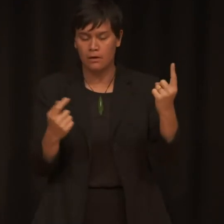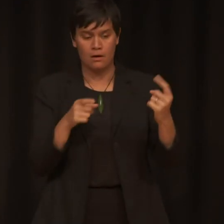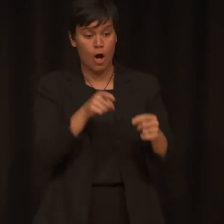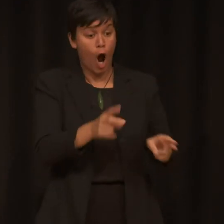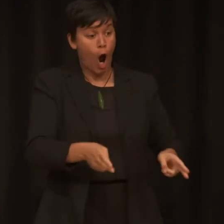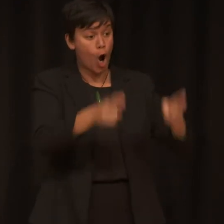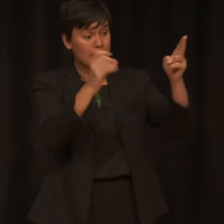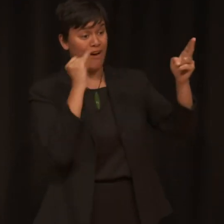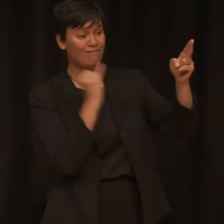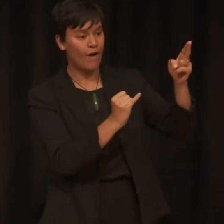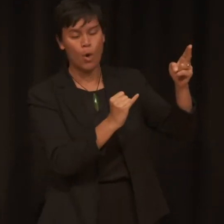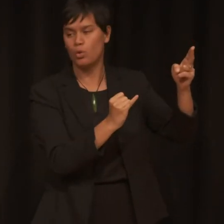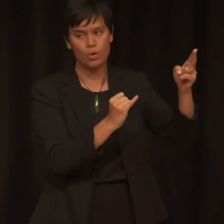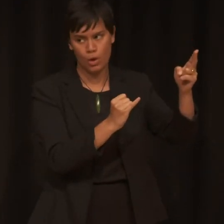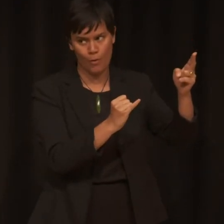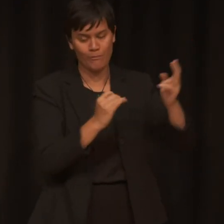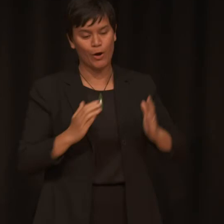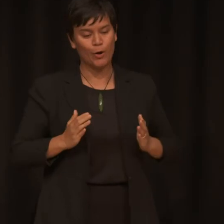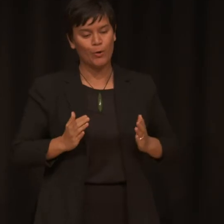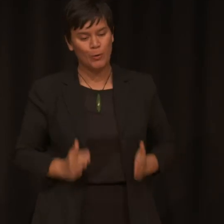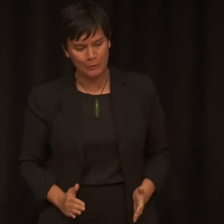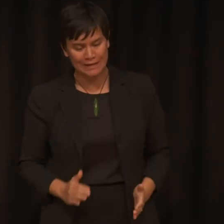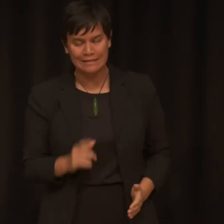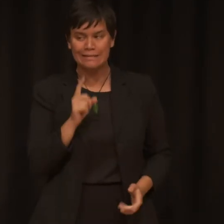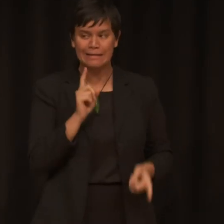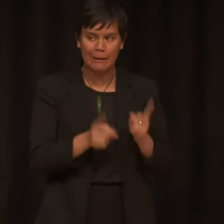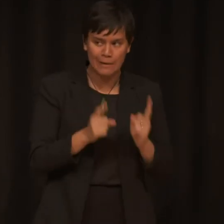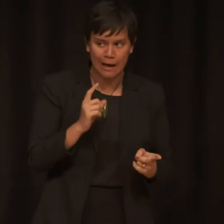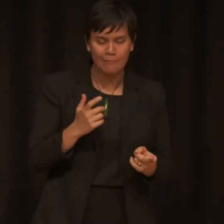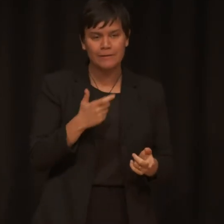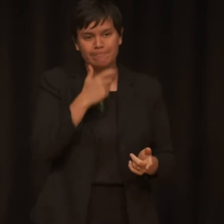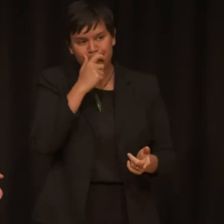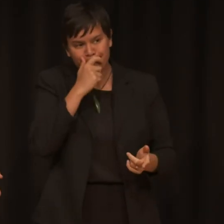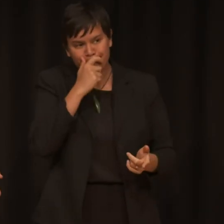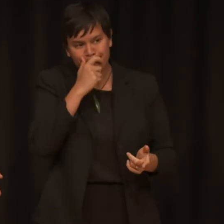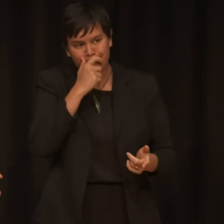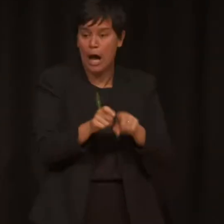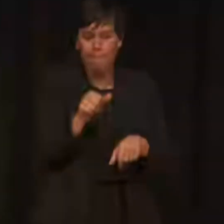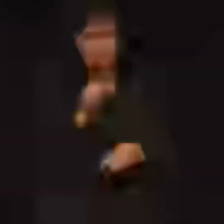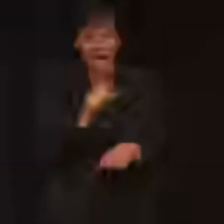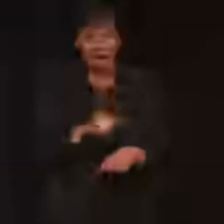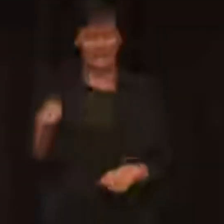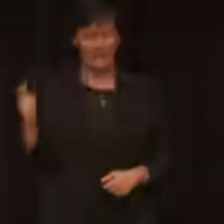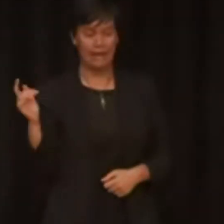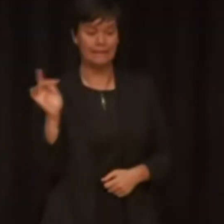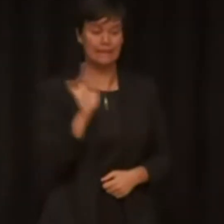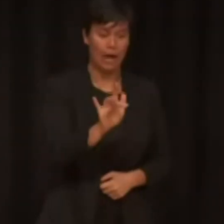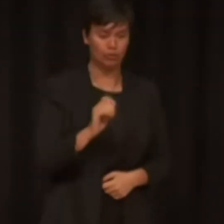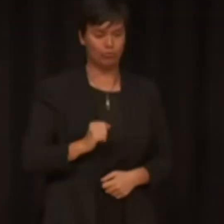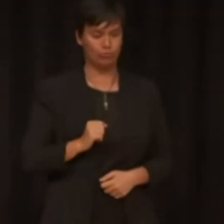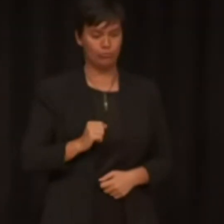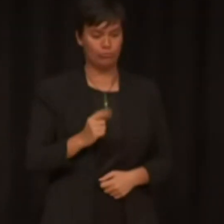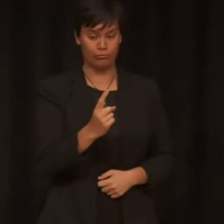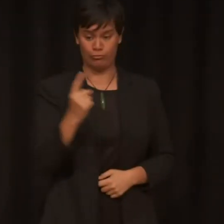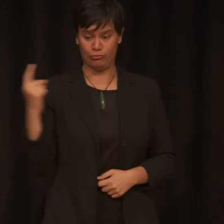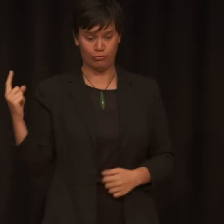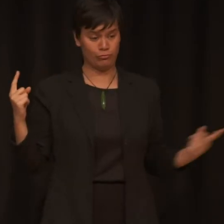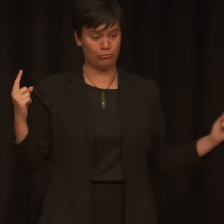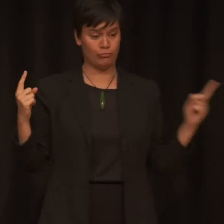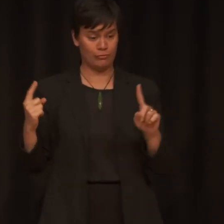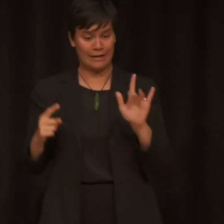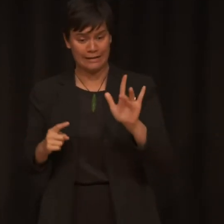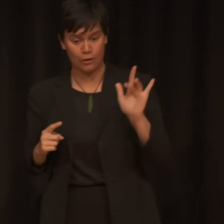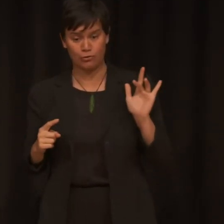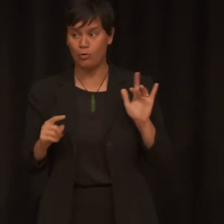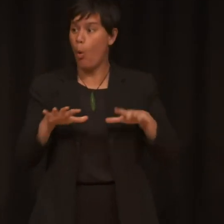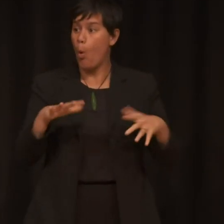time to time, you may well touch the same button or be in contact with the same rubbish bin, and that has been a path of transmission.